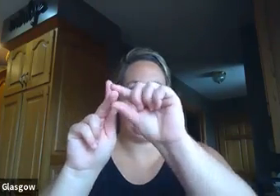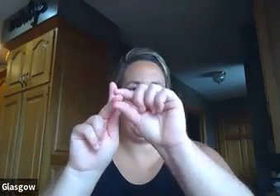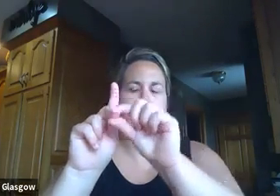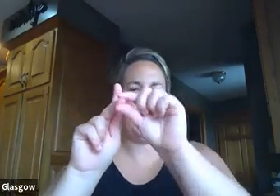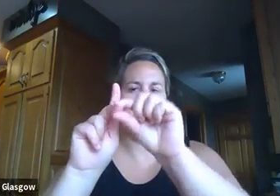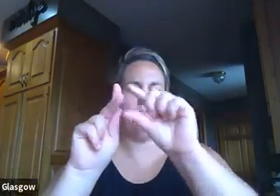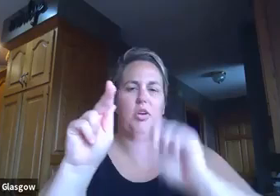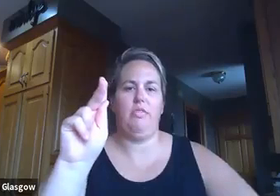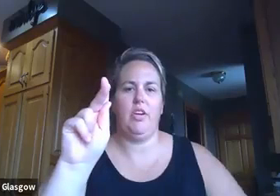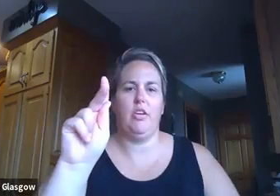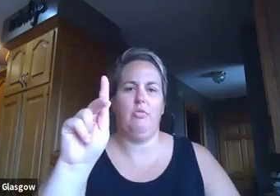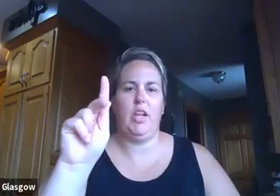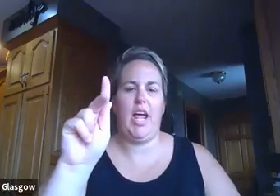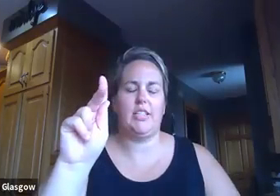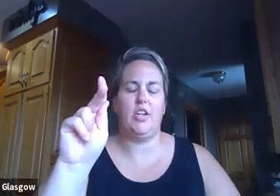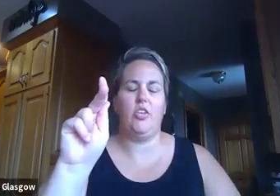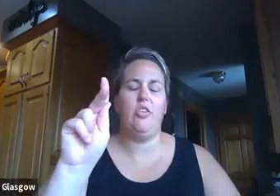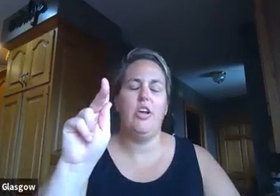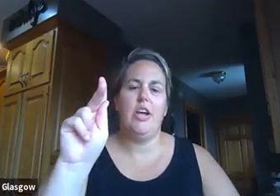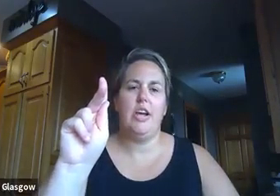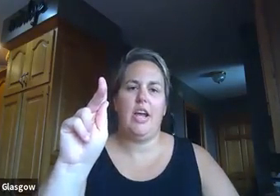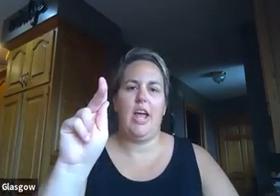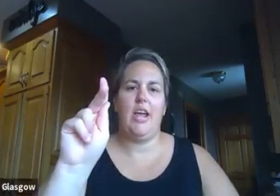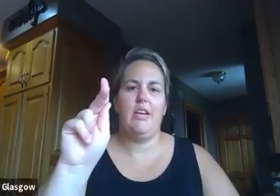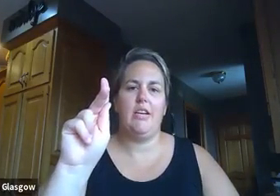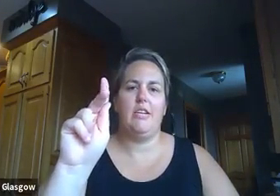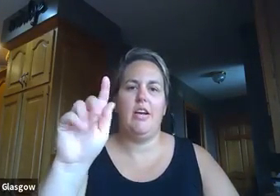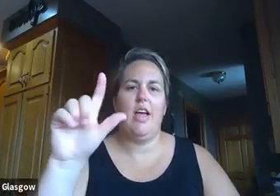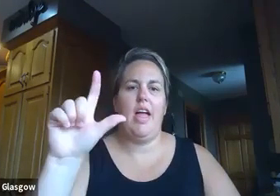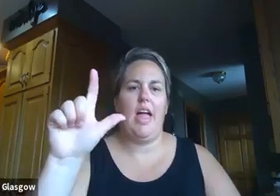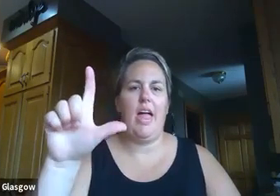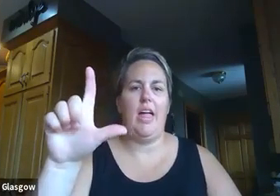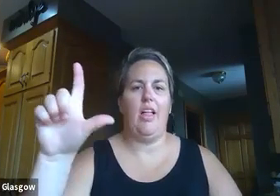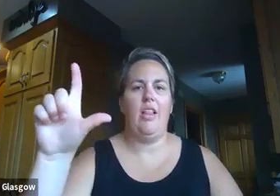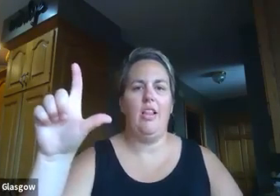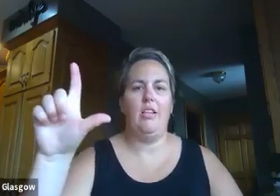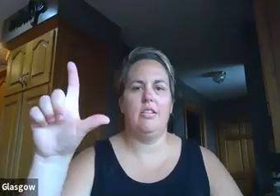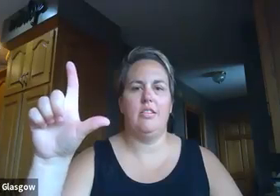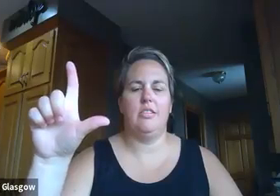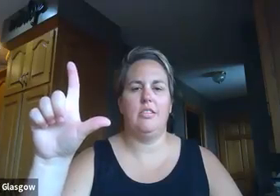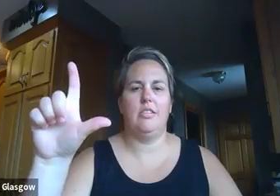of automatically makes this middle finger relax a little. Okay. L,